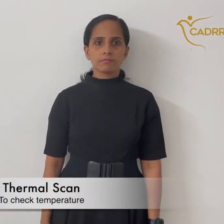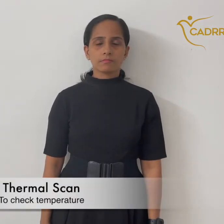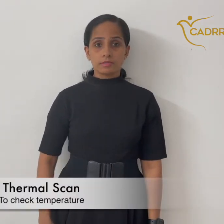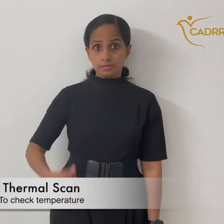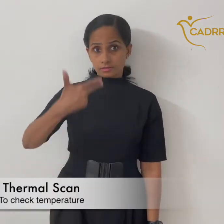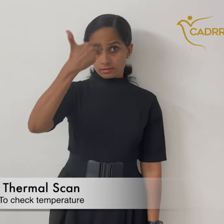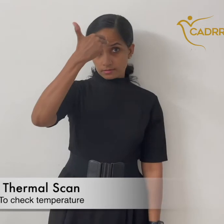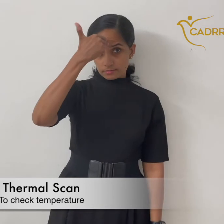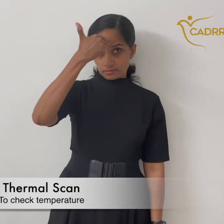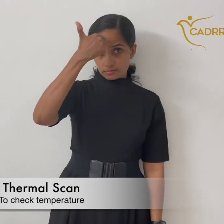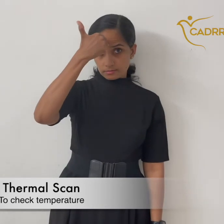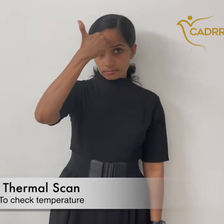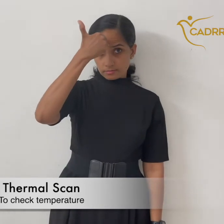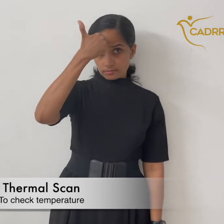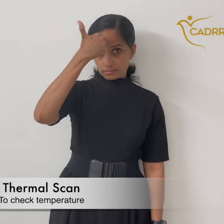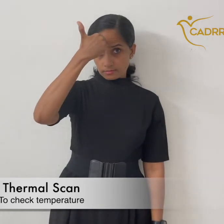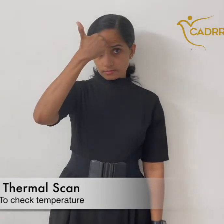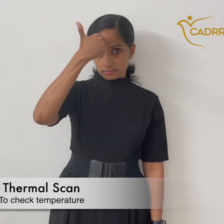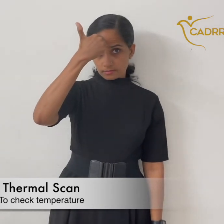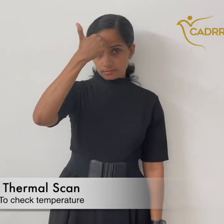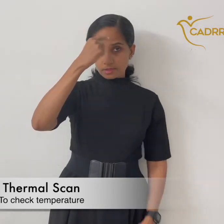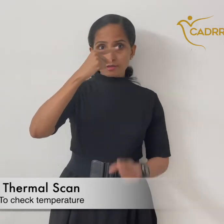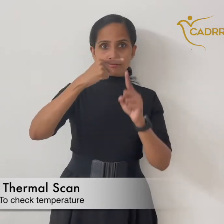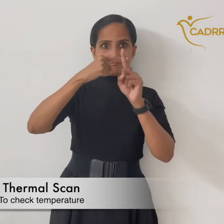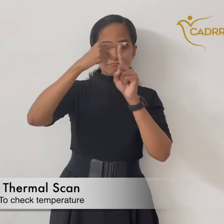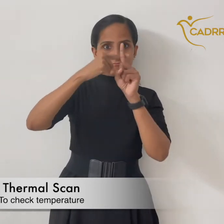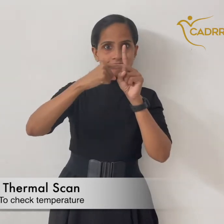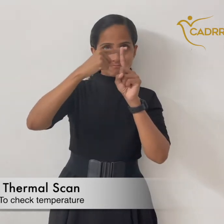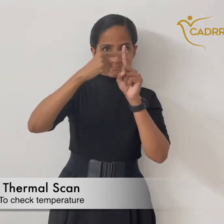Thermal scan to check temperature.